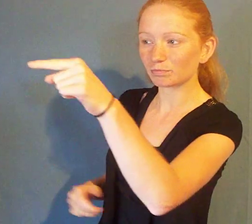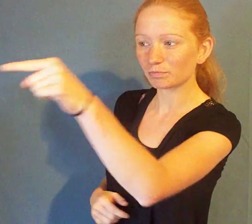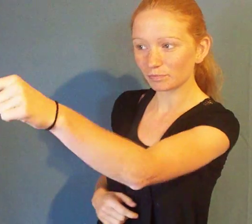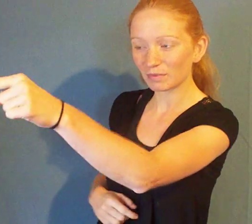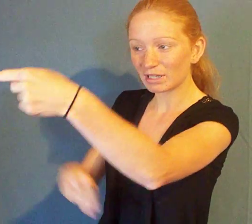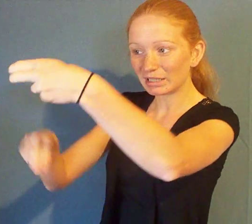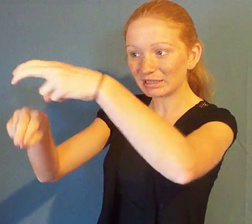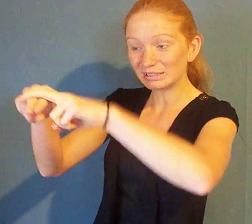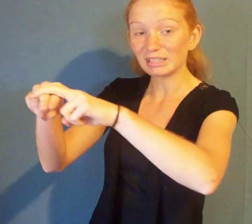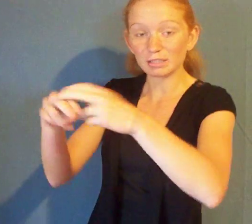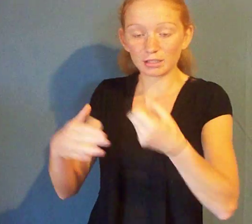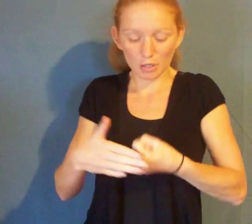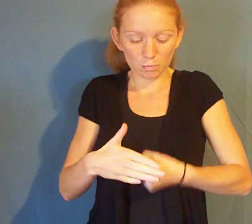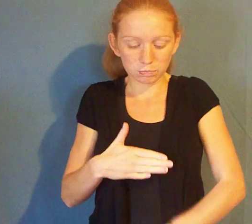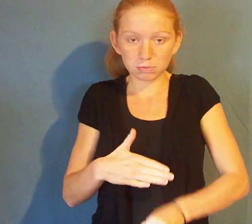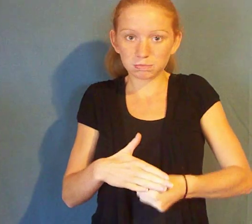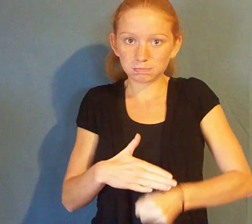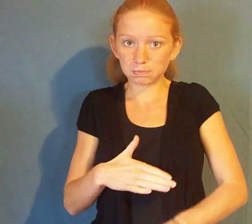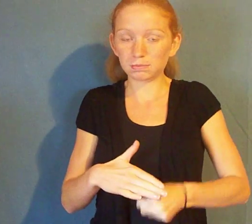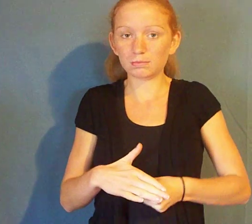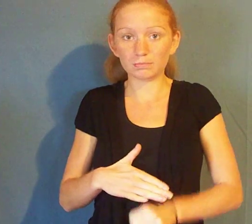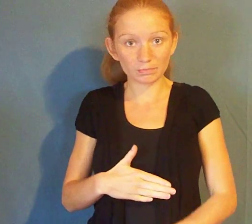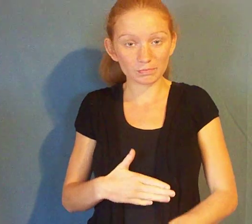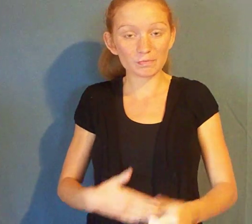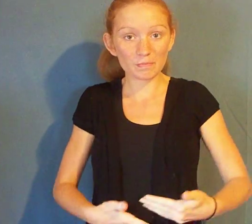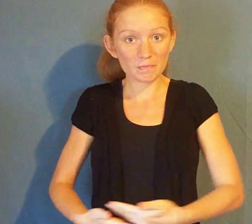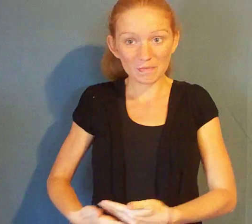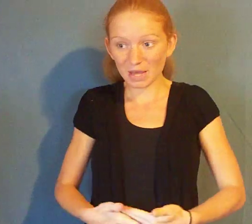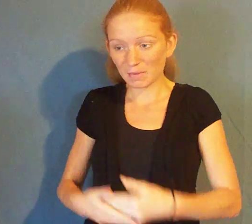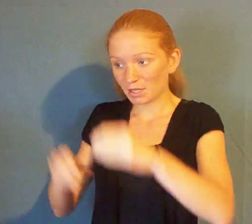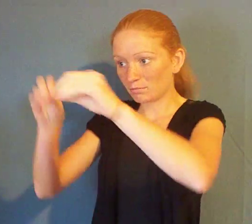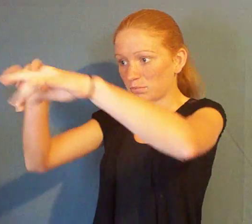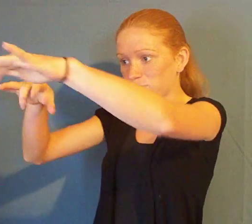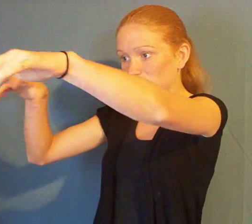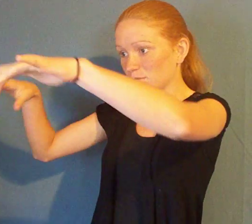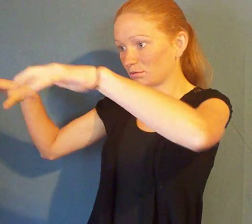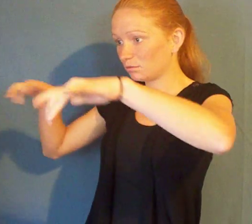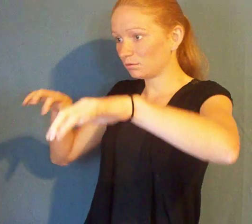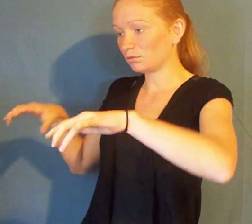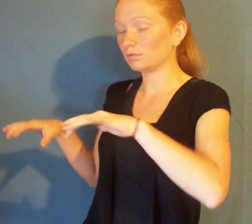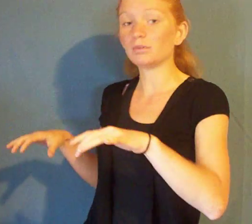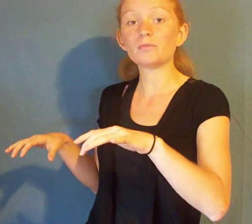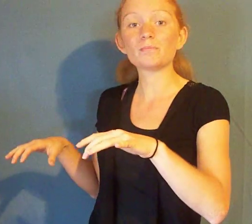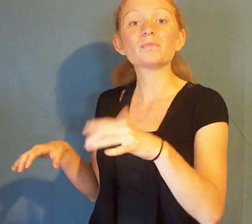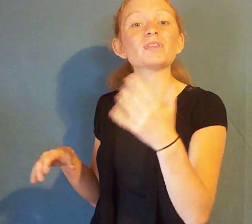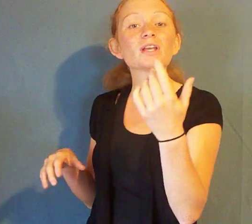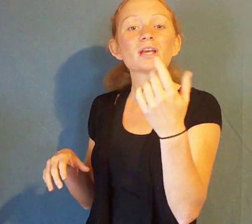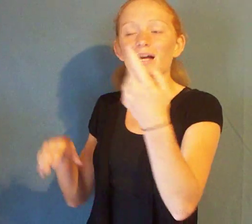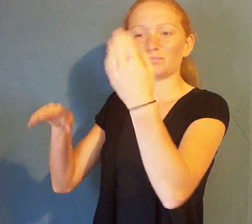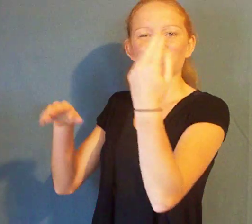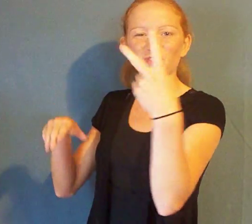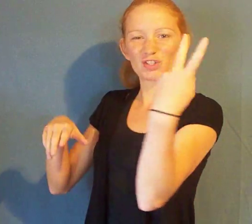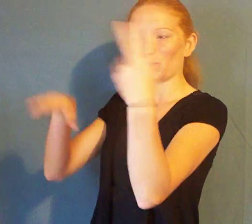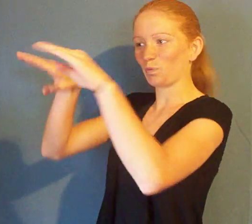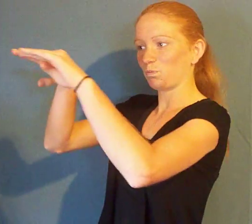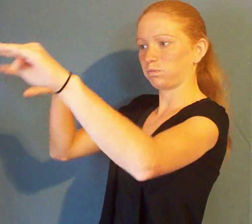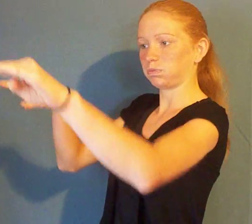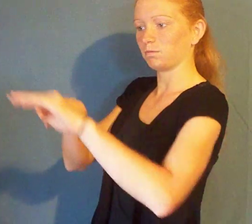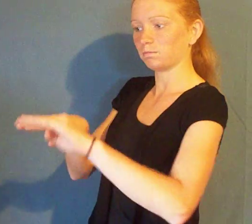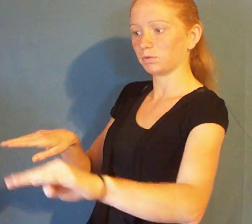this for about an hour because there were babies all over it, and some of them had fallen through the wire grating on the bottom to the tray underneath. And I just felt horrible. I was like,